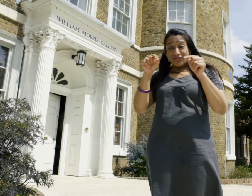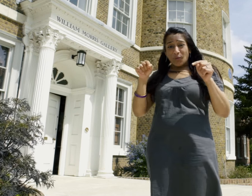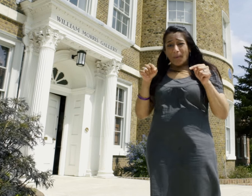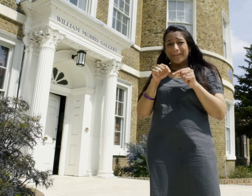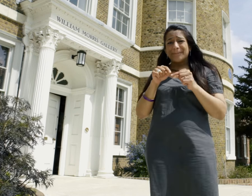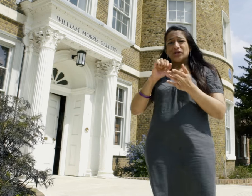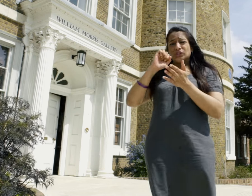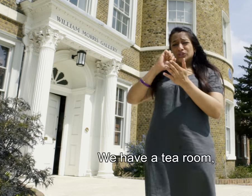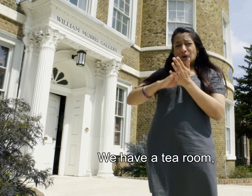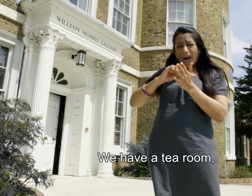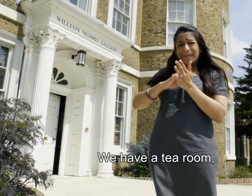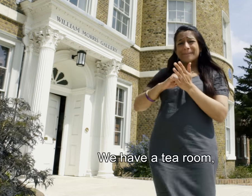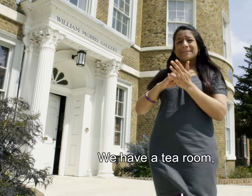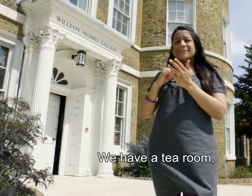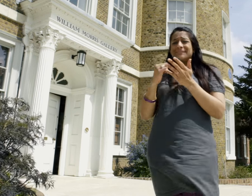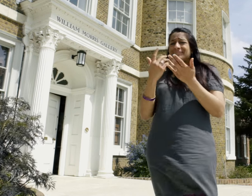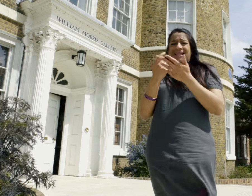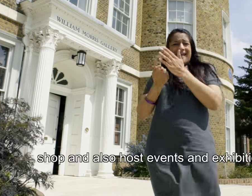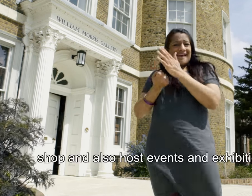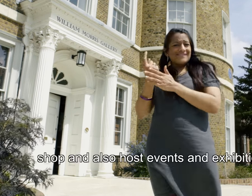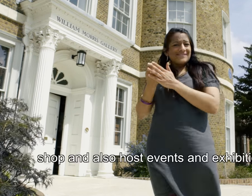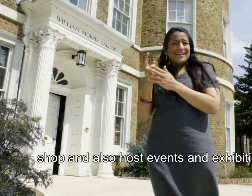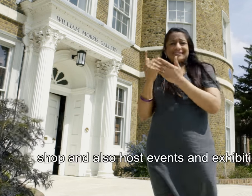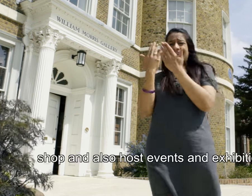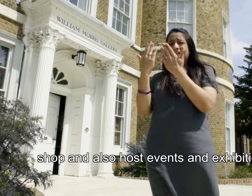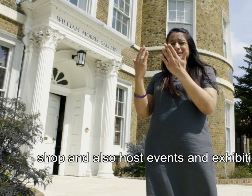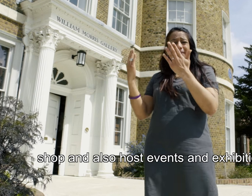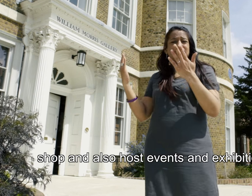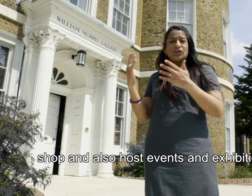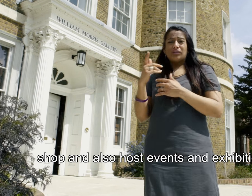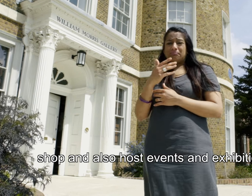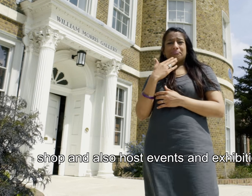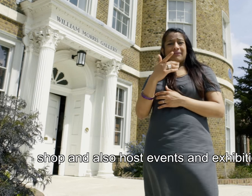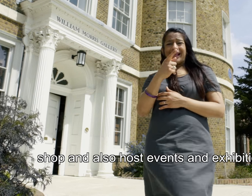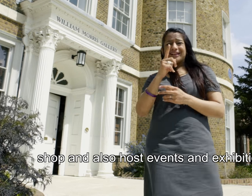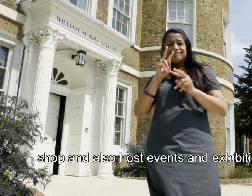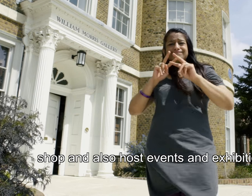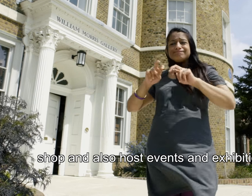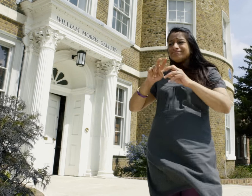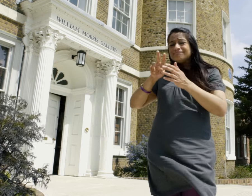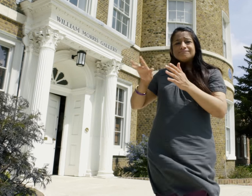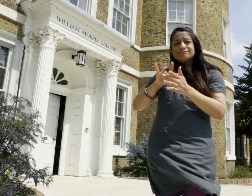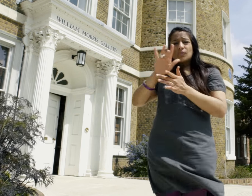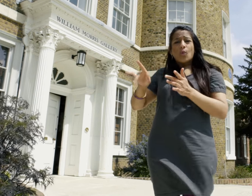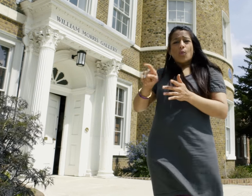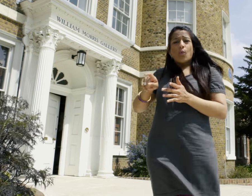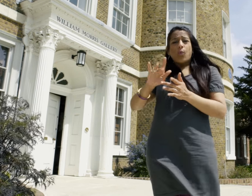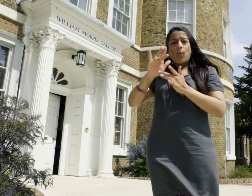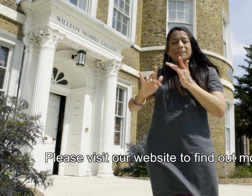we have a tea room, shop and also host events and exhibitions please